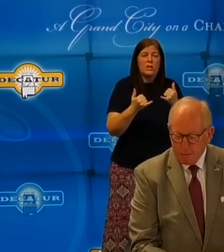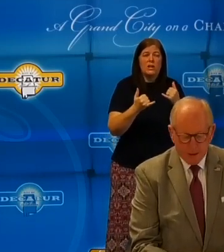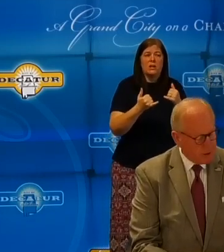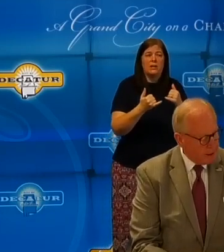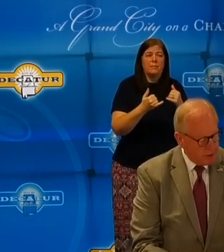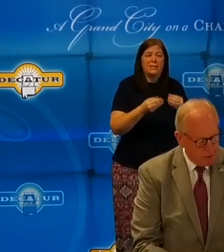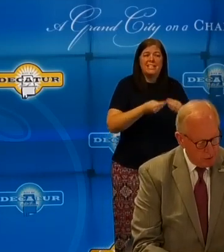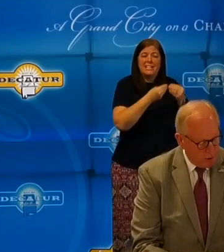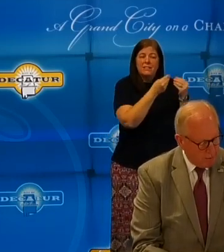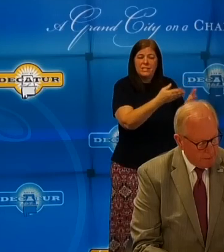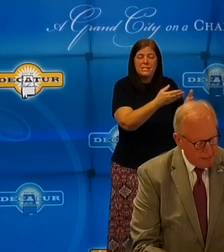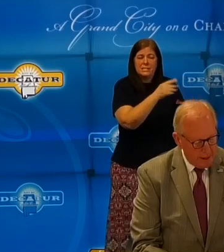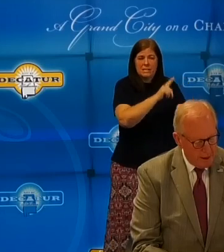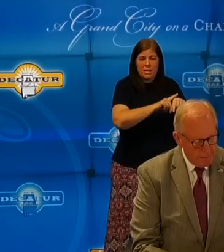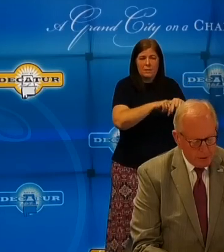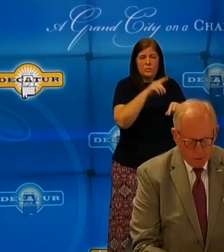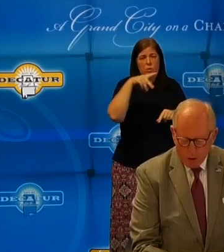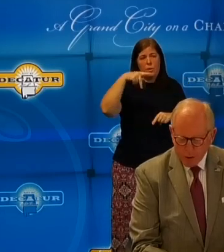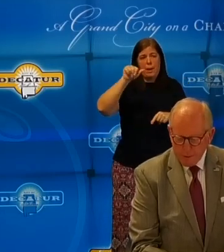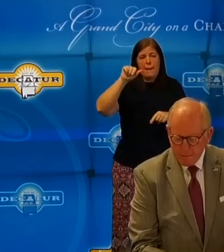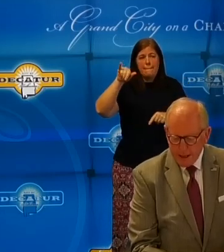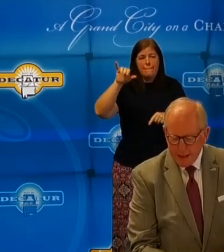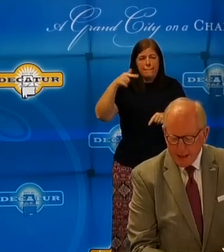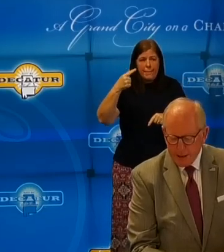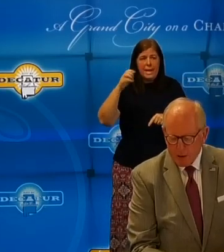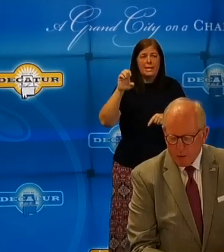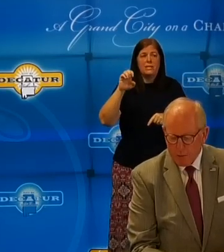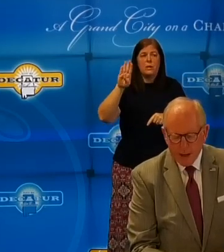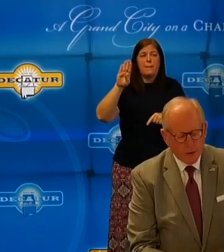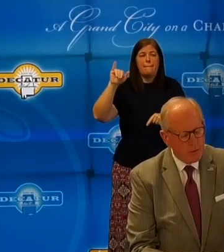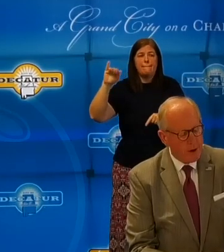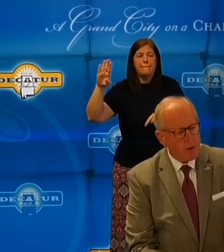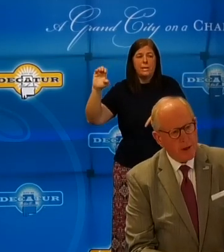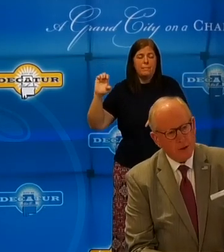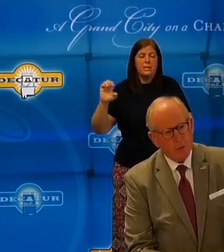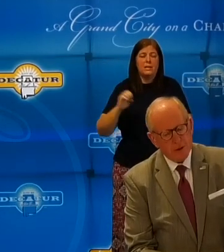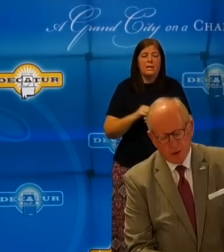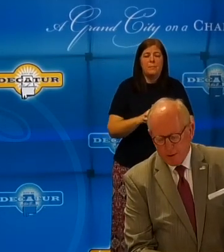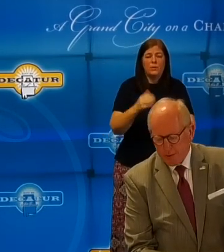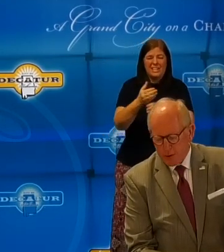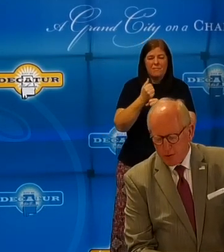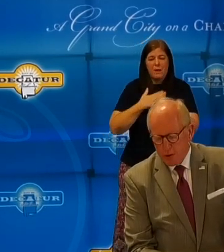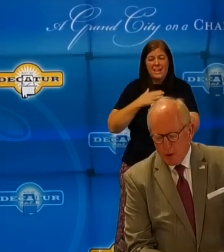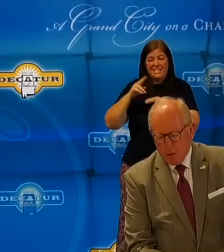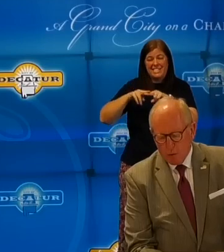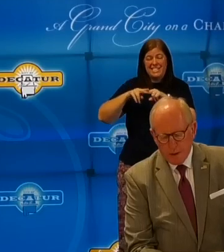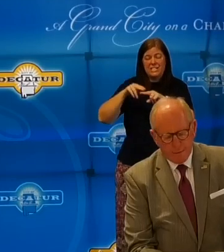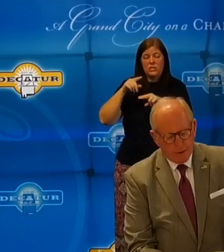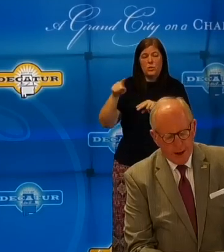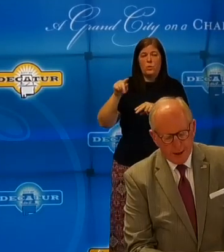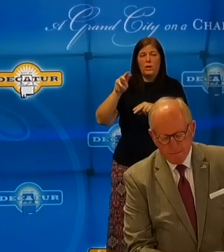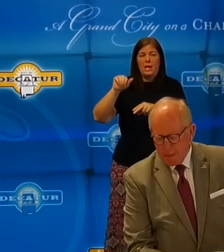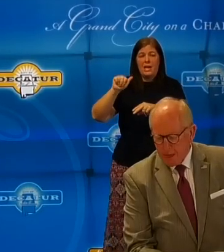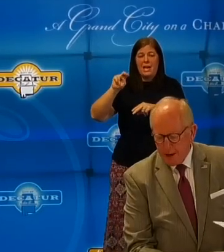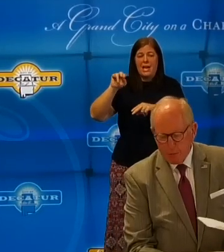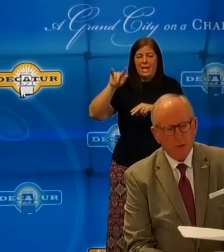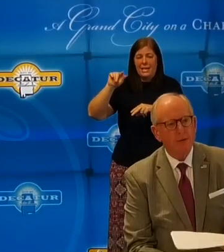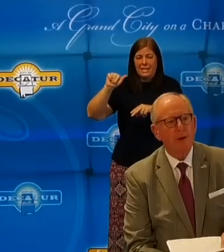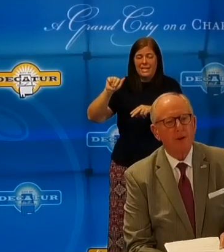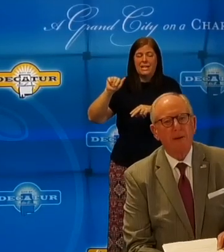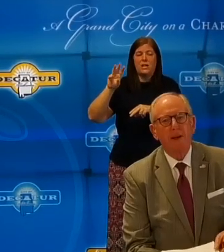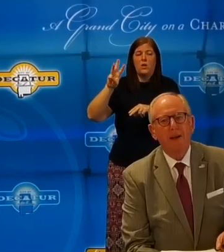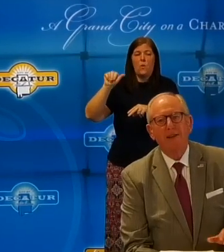and yield my seat to Ms. Walden, and a reminder that our next press conference will be Friday,